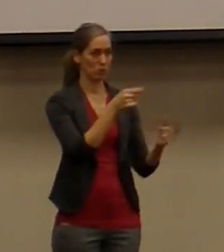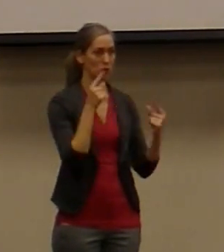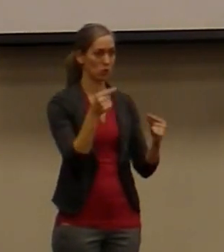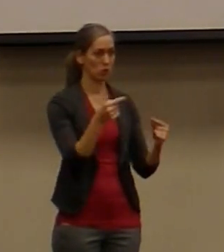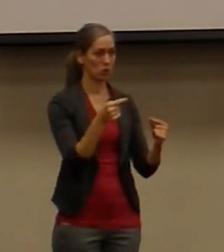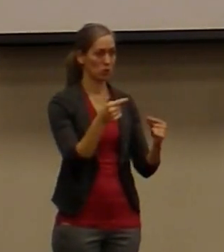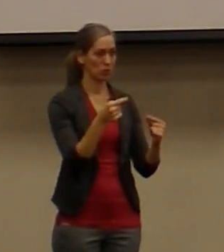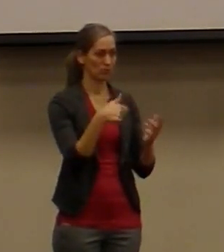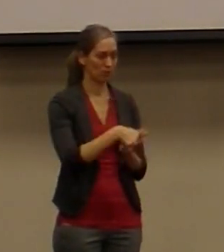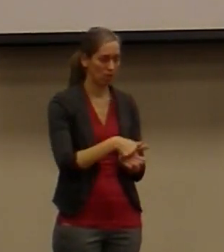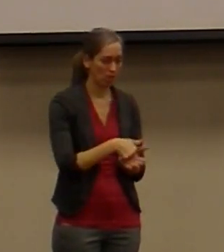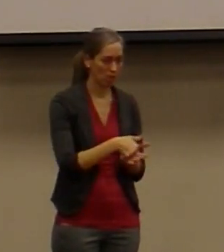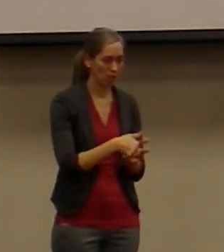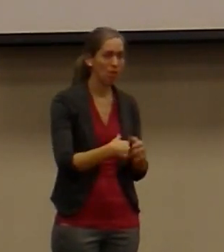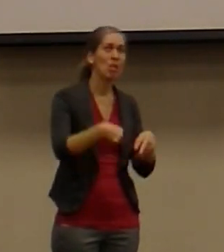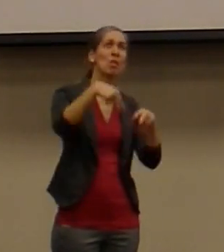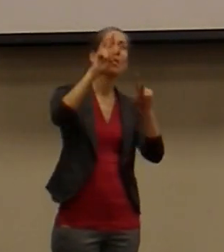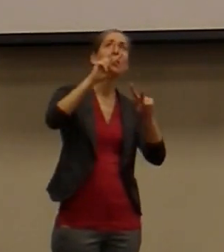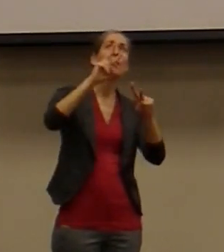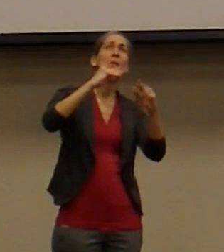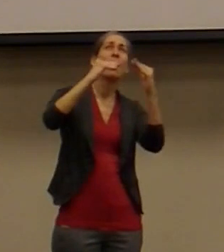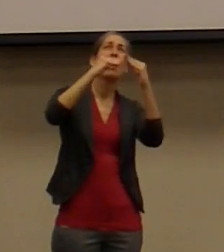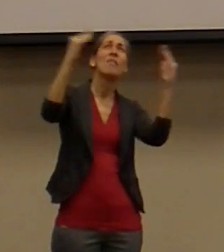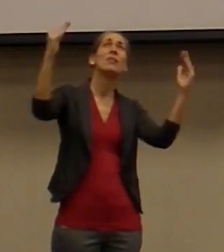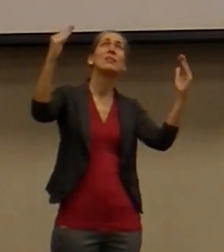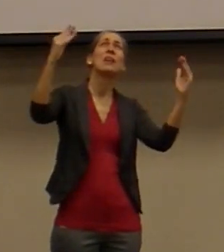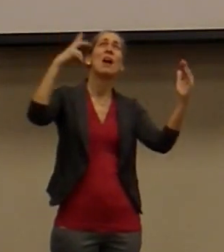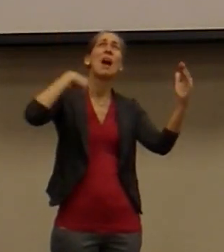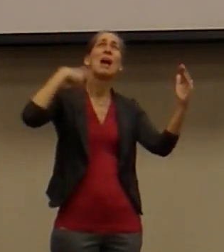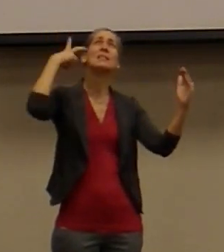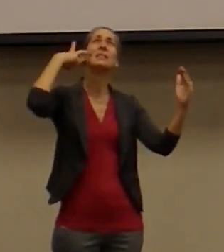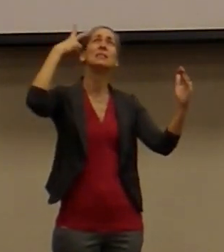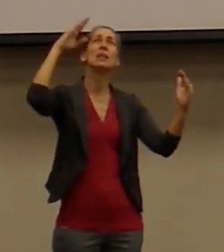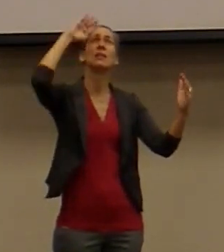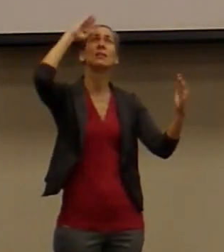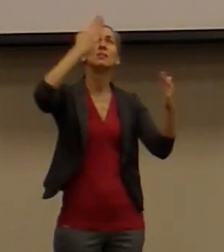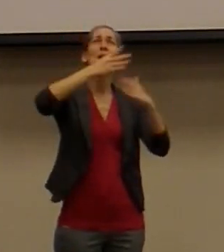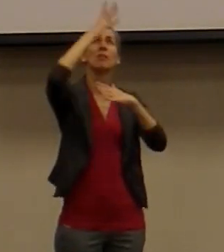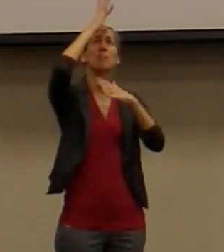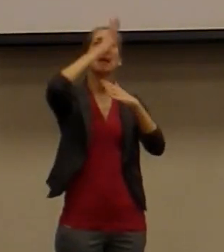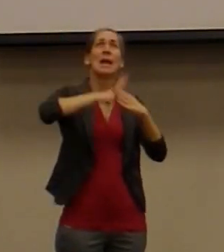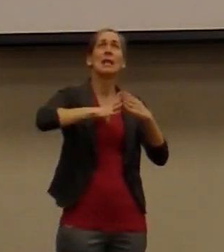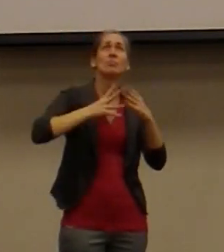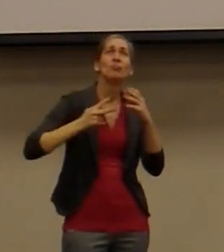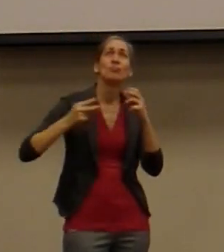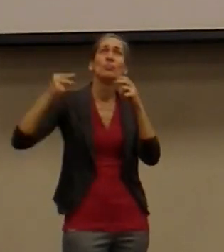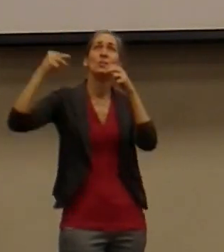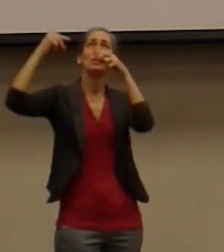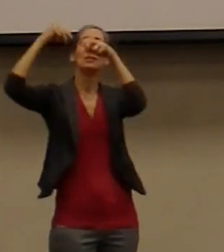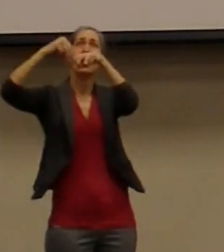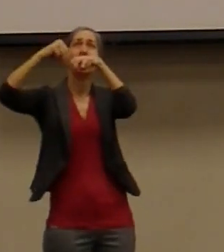look, I see the Son of Man standing at the right hand of God.